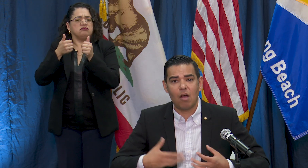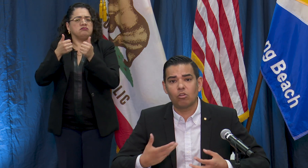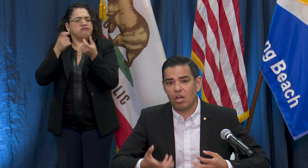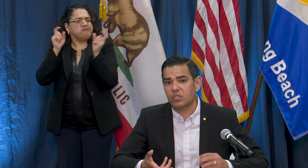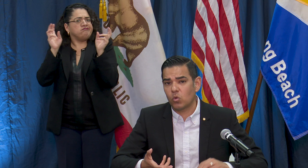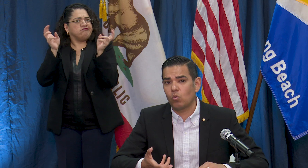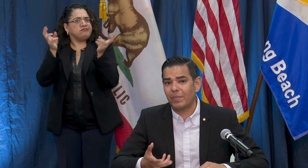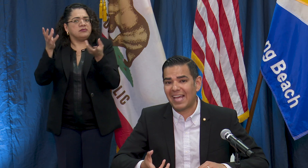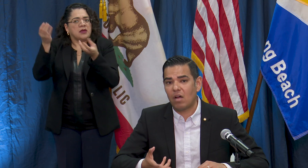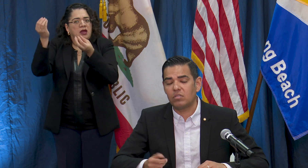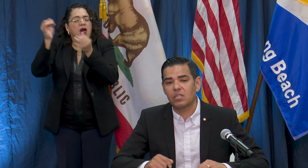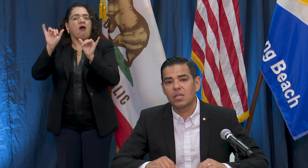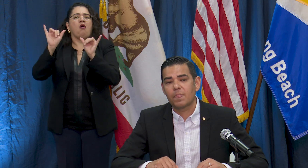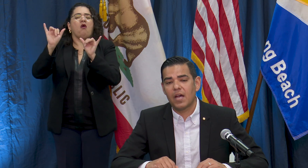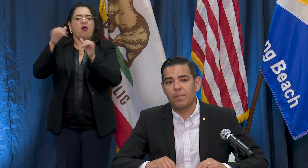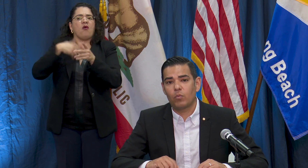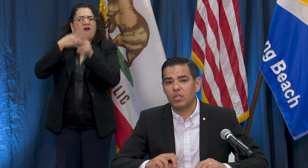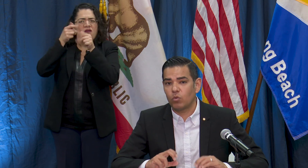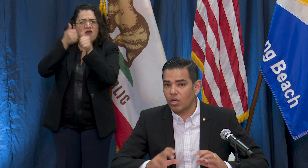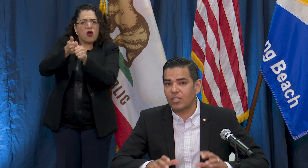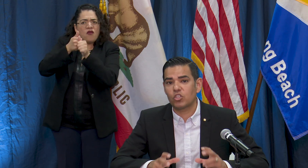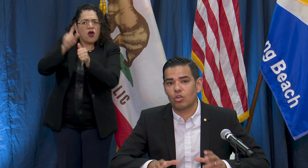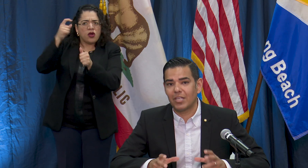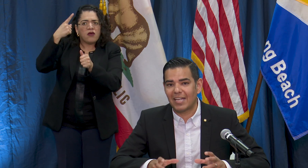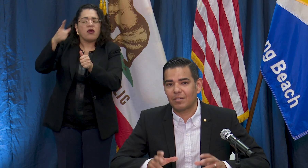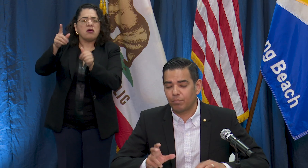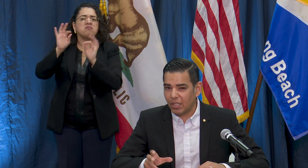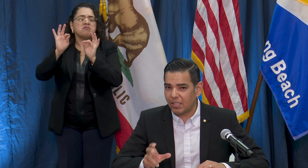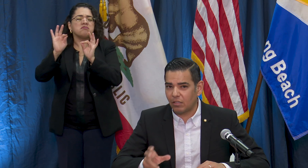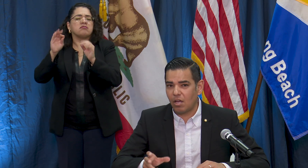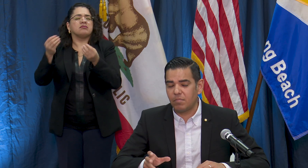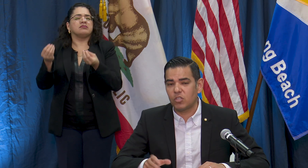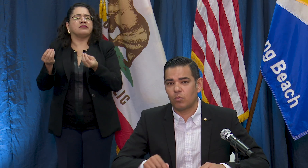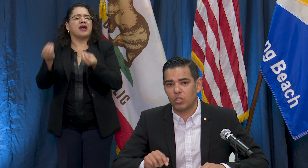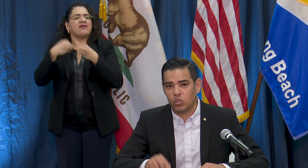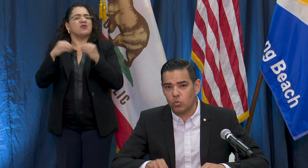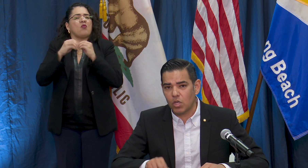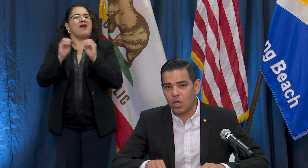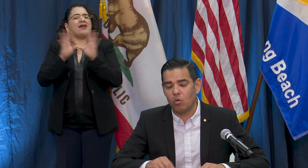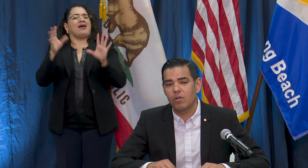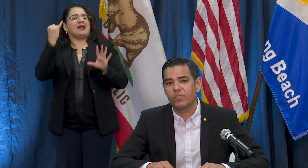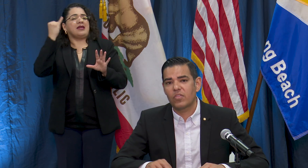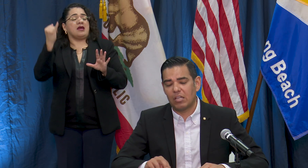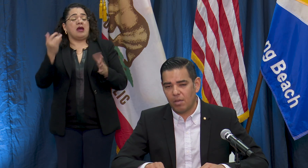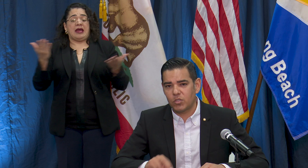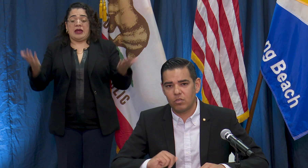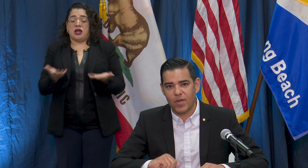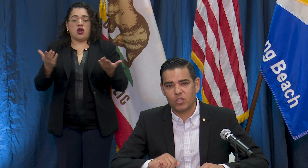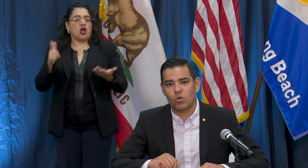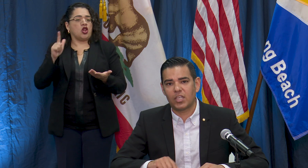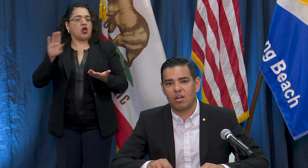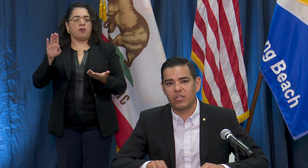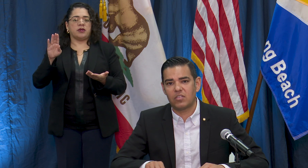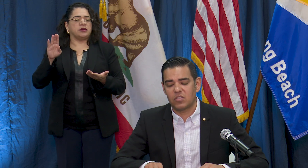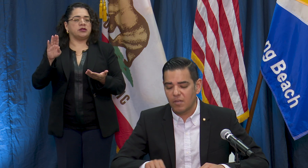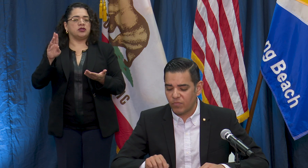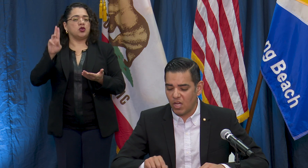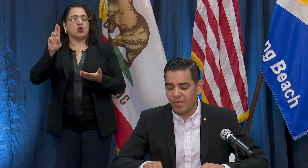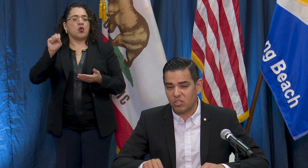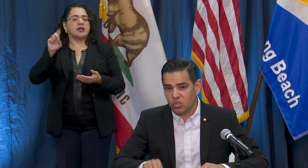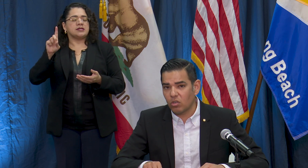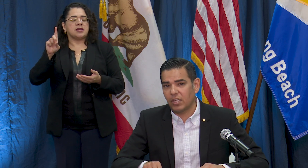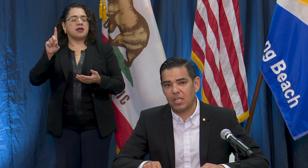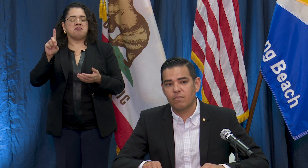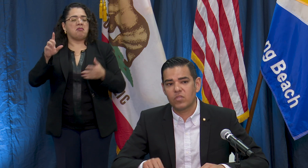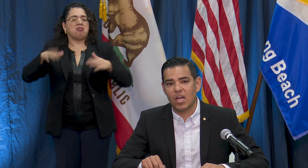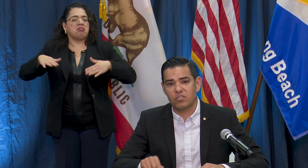ideas about how long school will be out. But we're not sure yet completely in Long Beach, but we do know that Long Beach Unified is working on this.